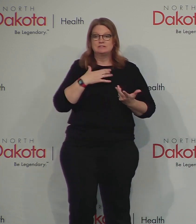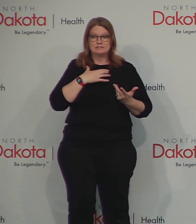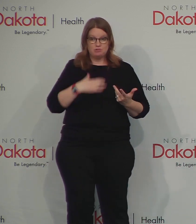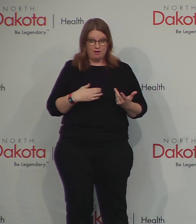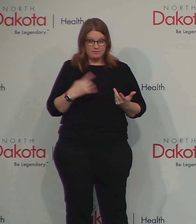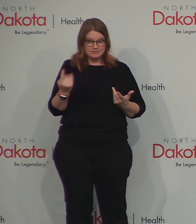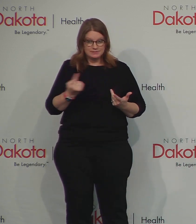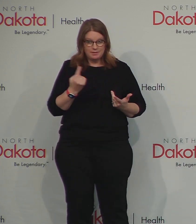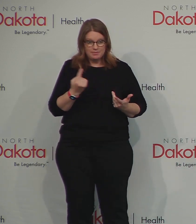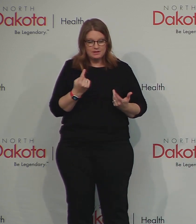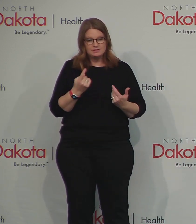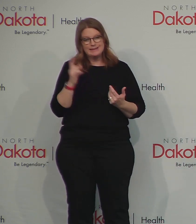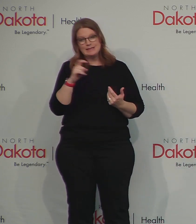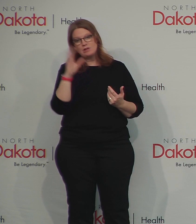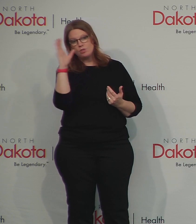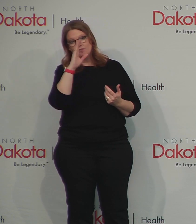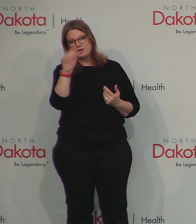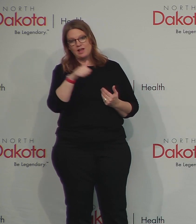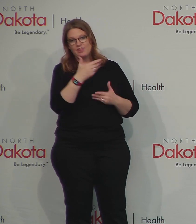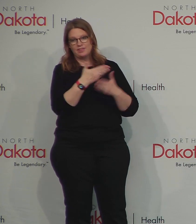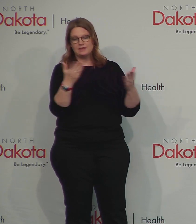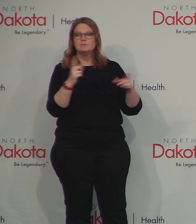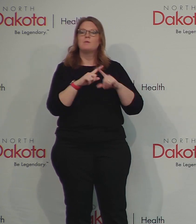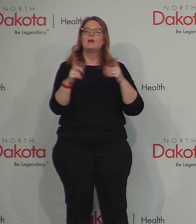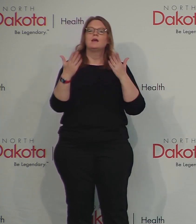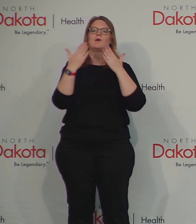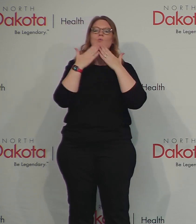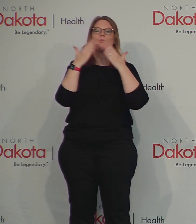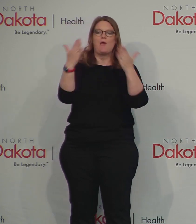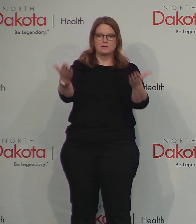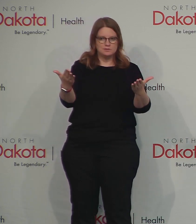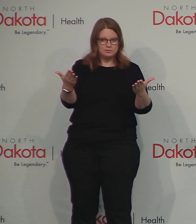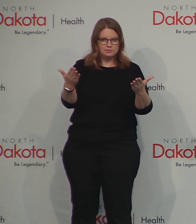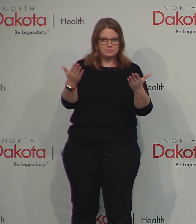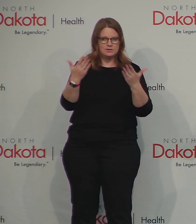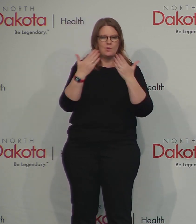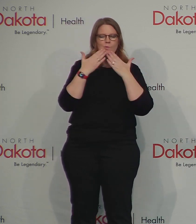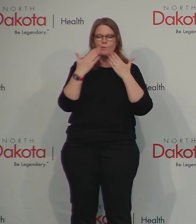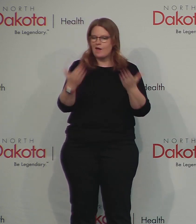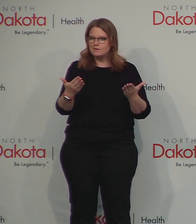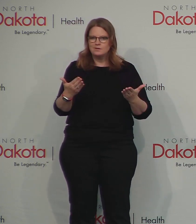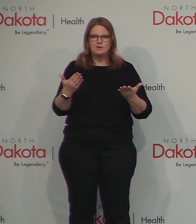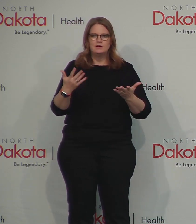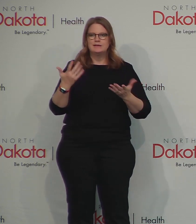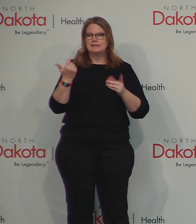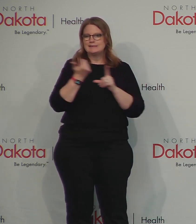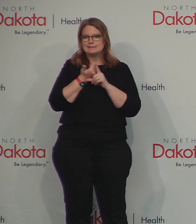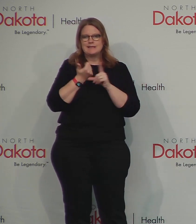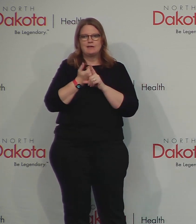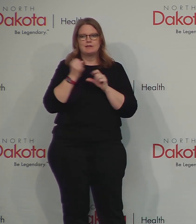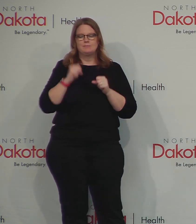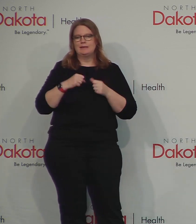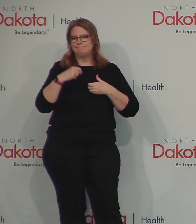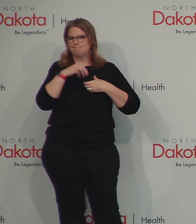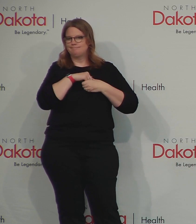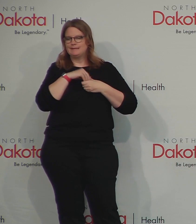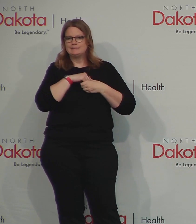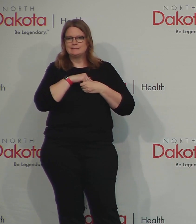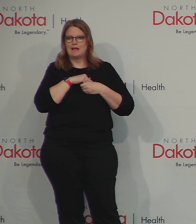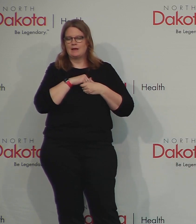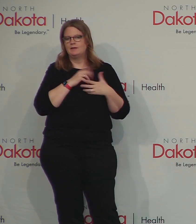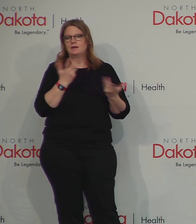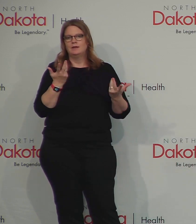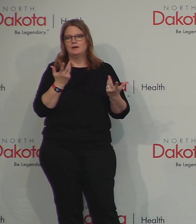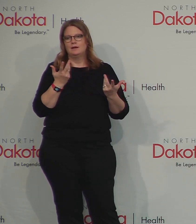things, you've got to go find it someplace else. But gratitude, you can grow in your own personal garden. If you got think about